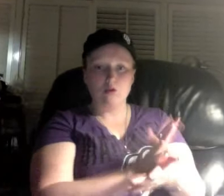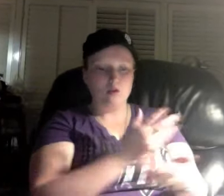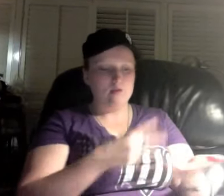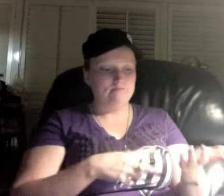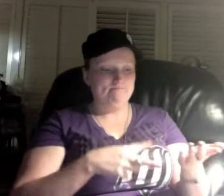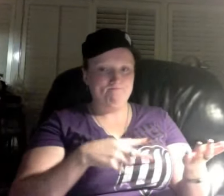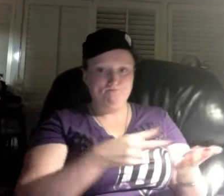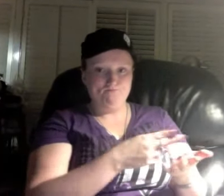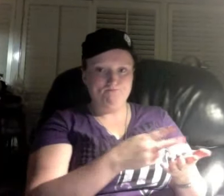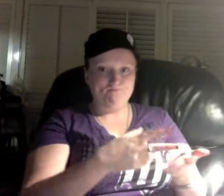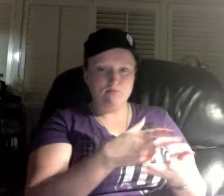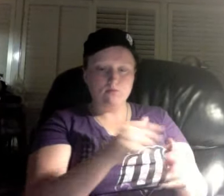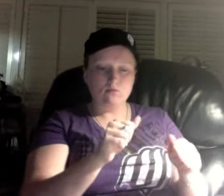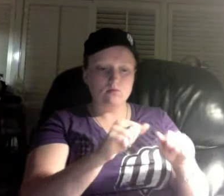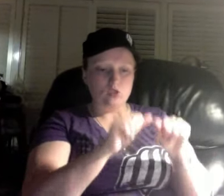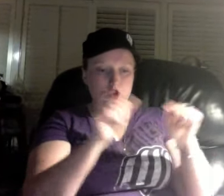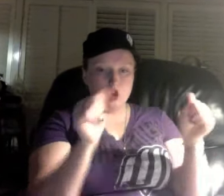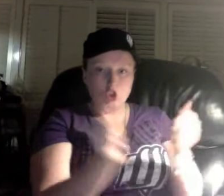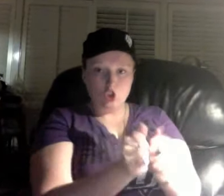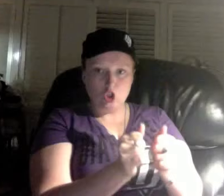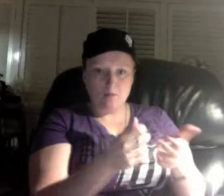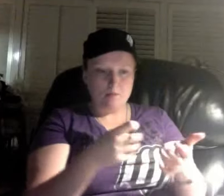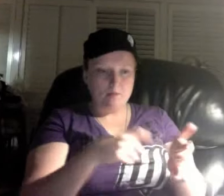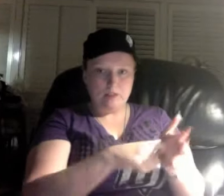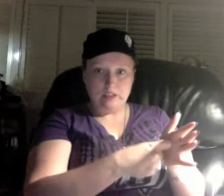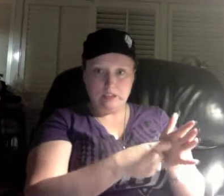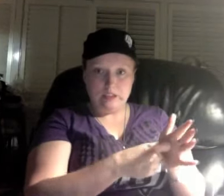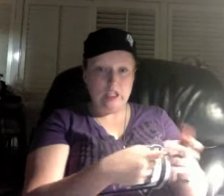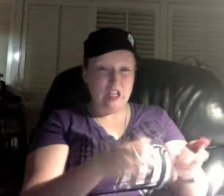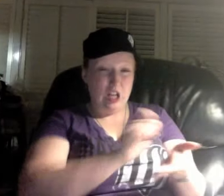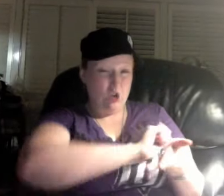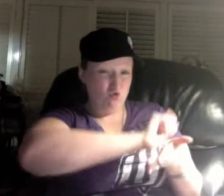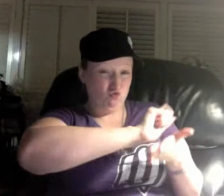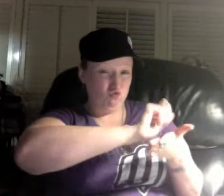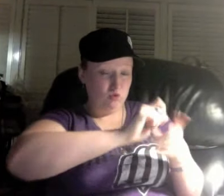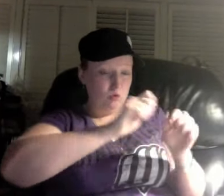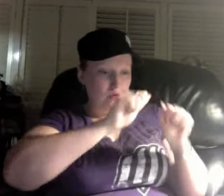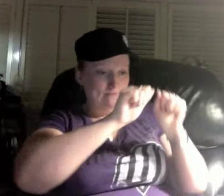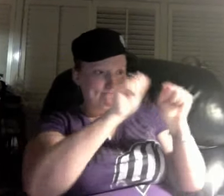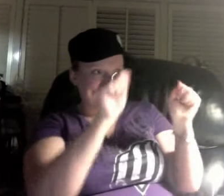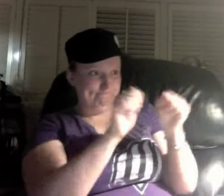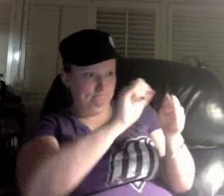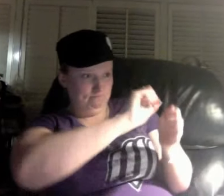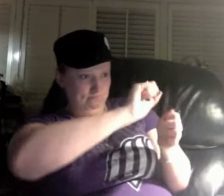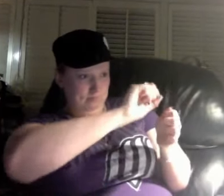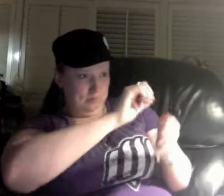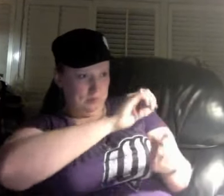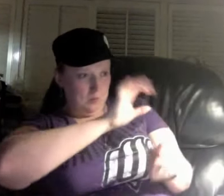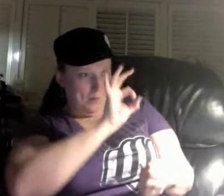So, and I wrote the word faith on each of those keys, and so whenever they saw the symbol of the key, they would remember